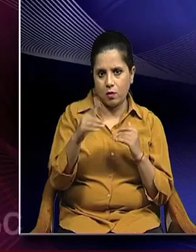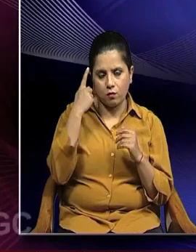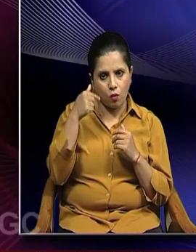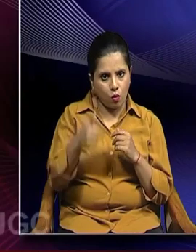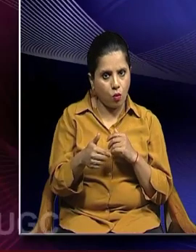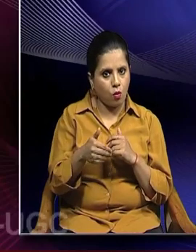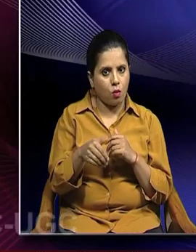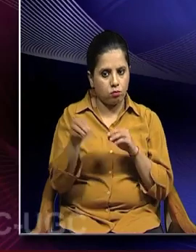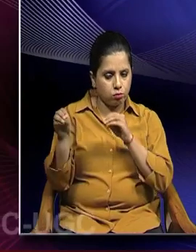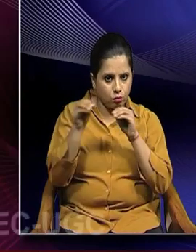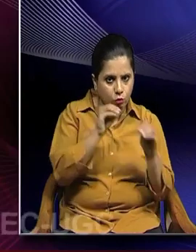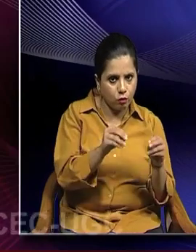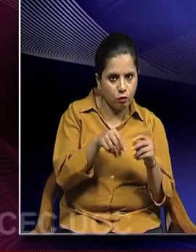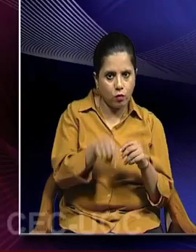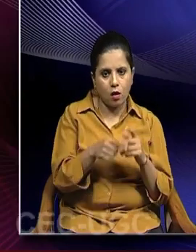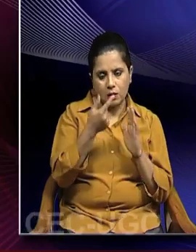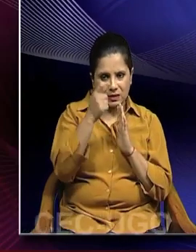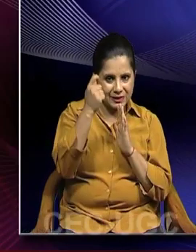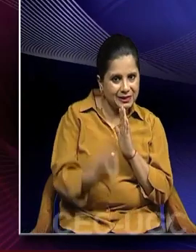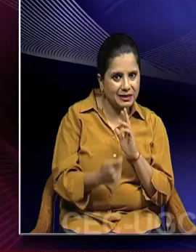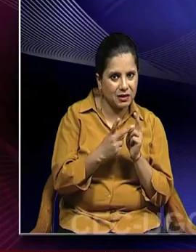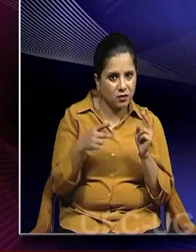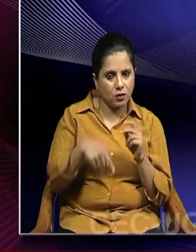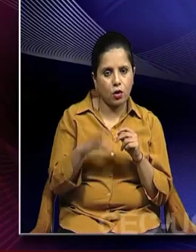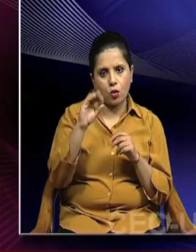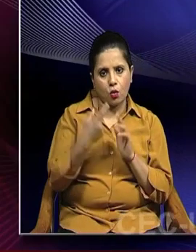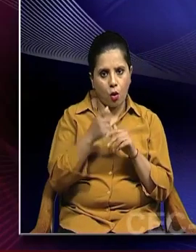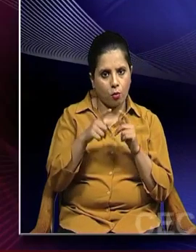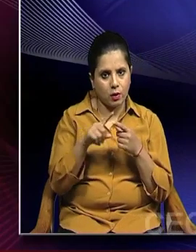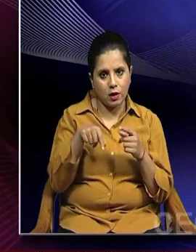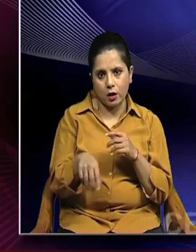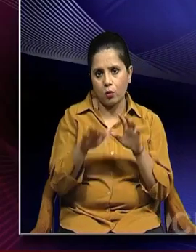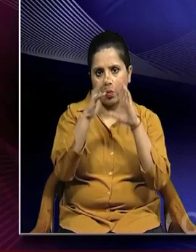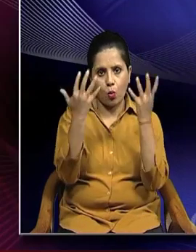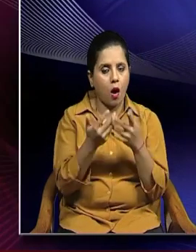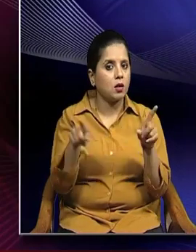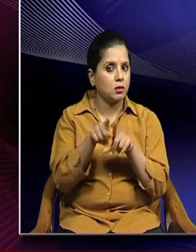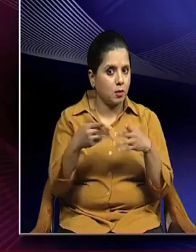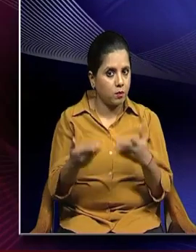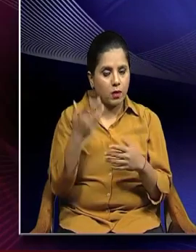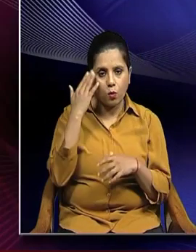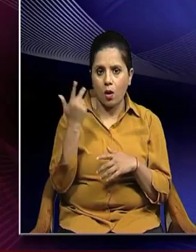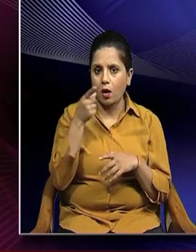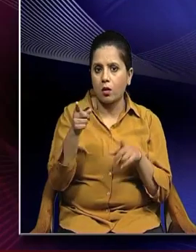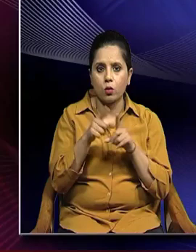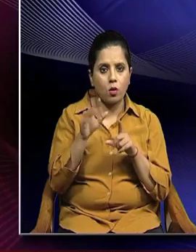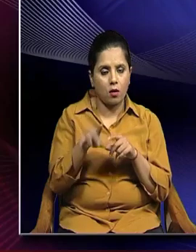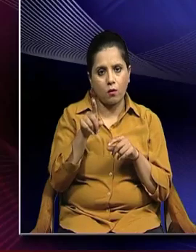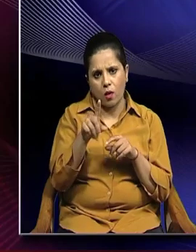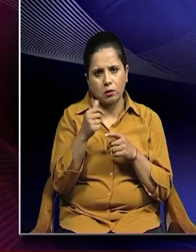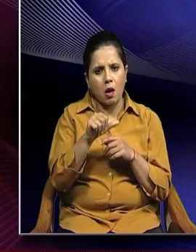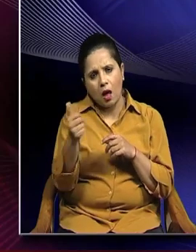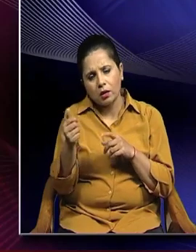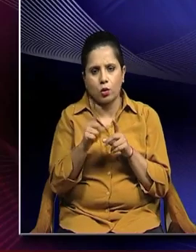to percolate down to the level of corporate world also, because they are doing in one way or the